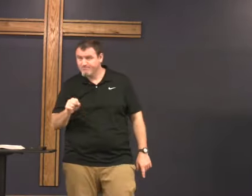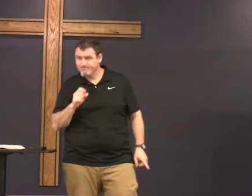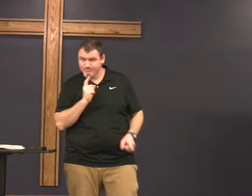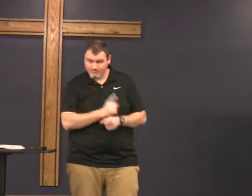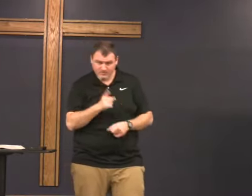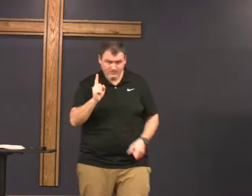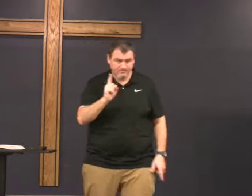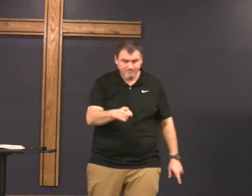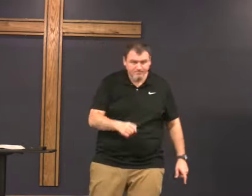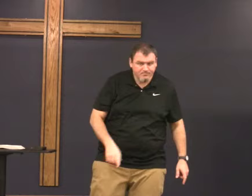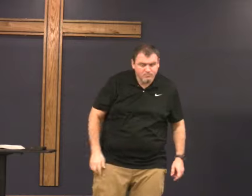Yeah, it happened that way.